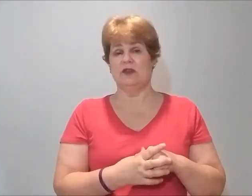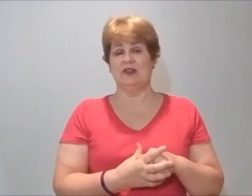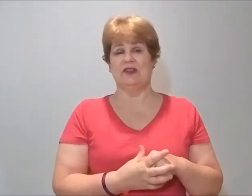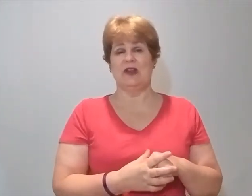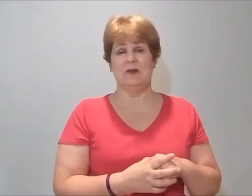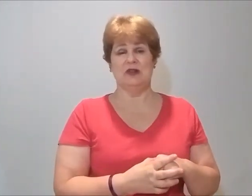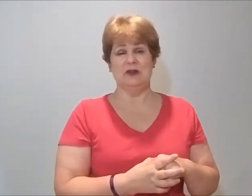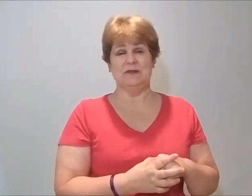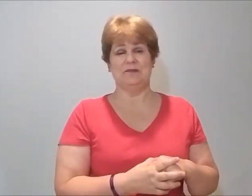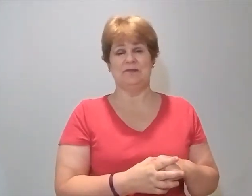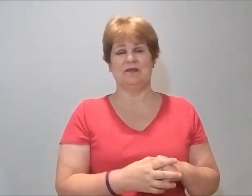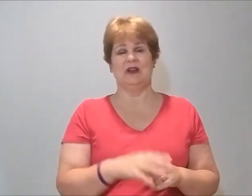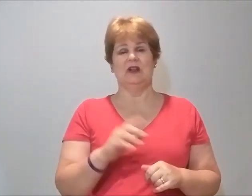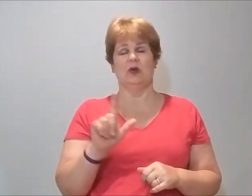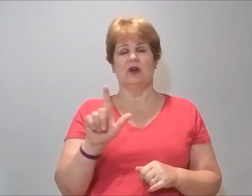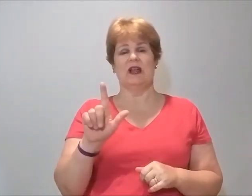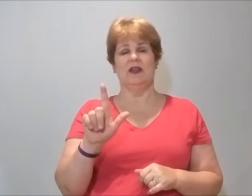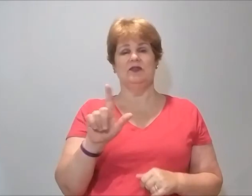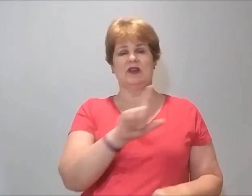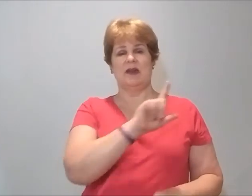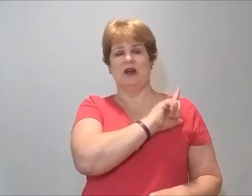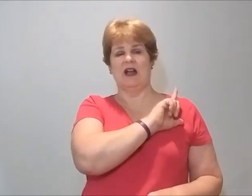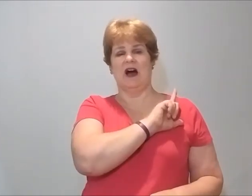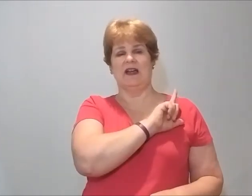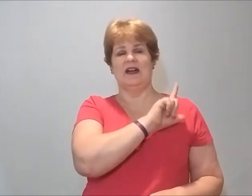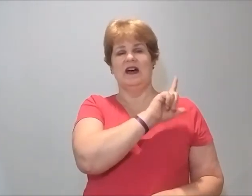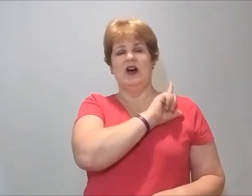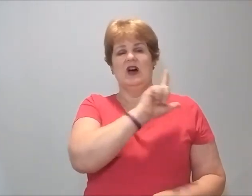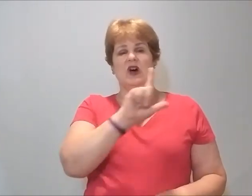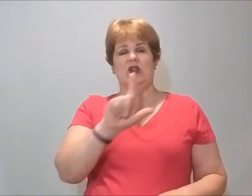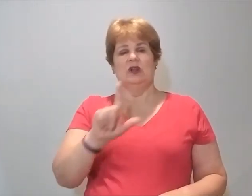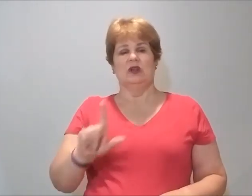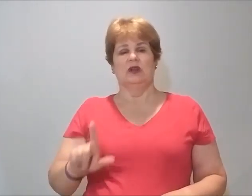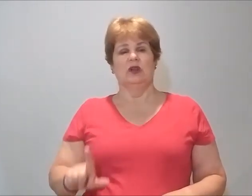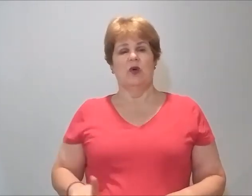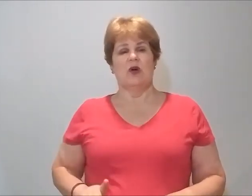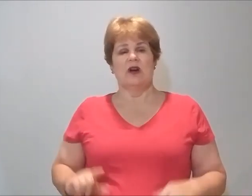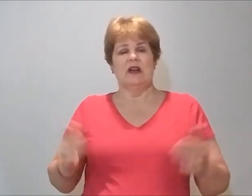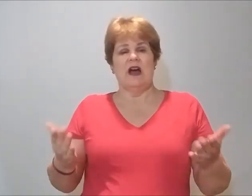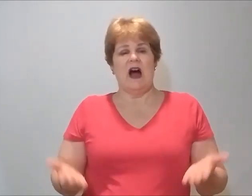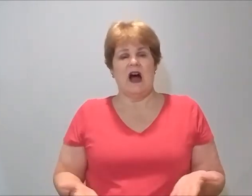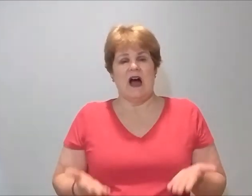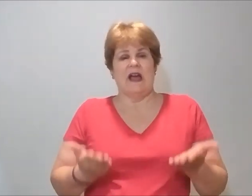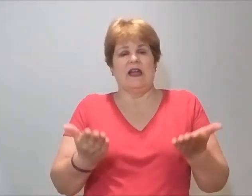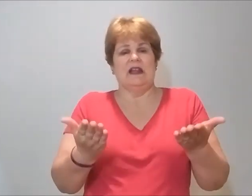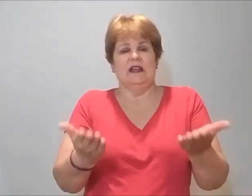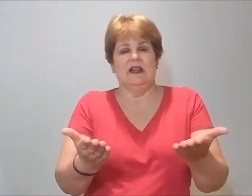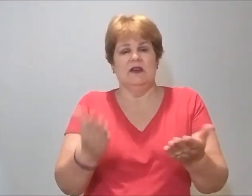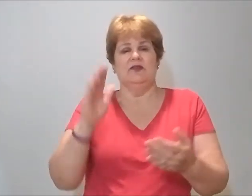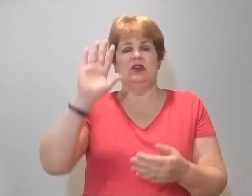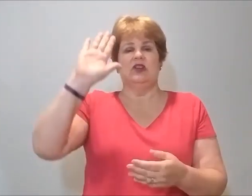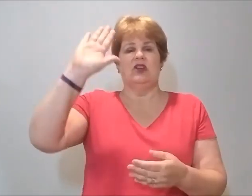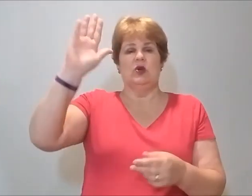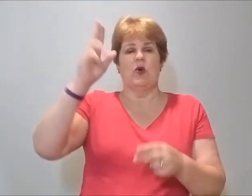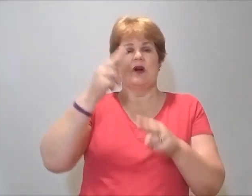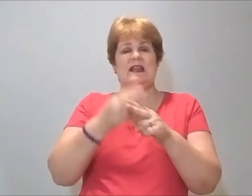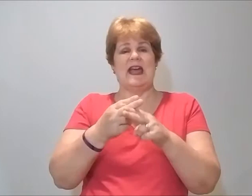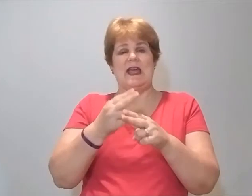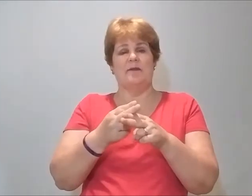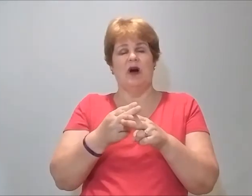and see how we do. Lord, I lift your name on high. Lord, I lift your name